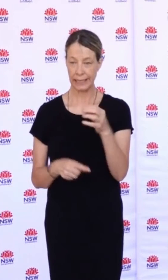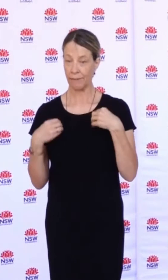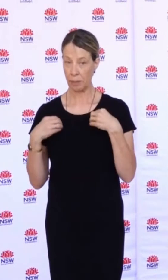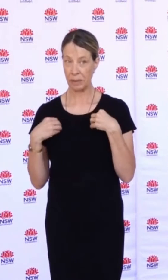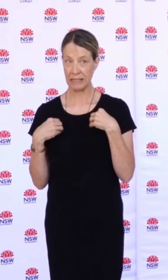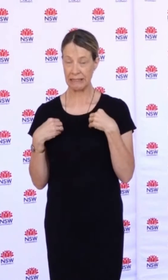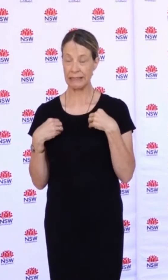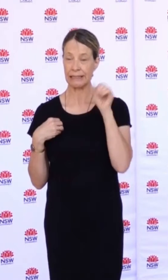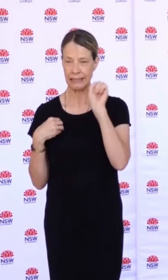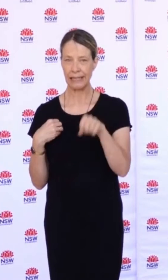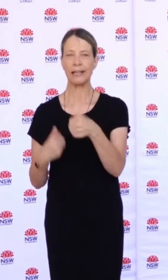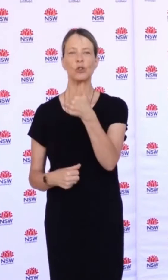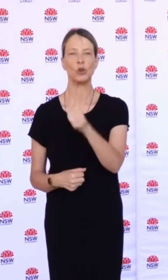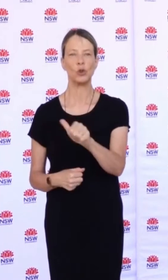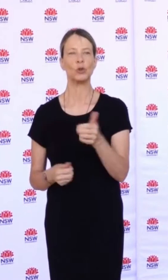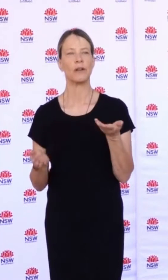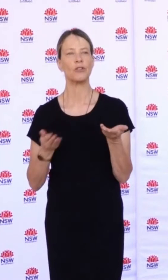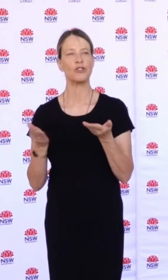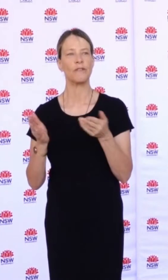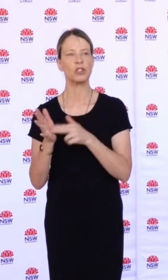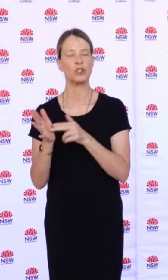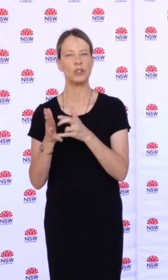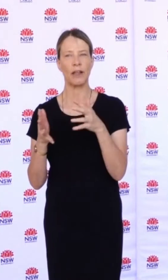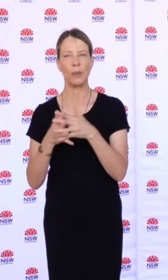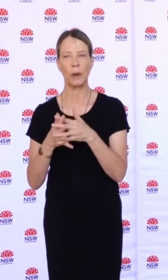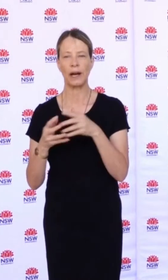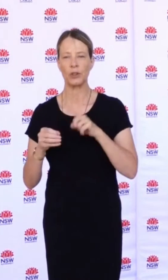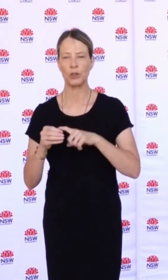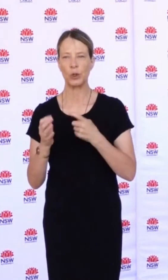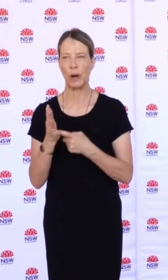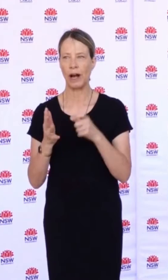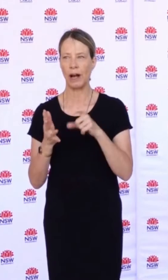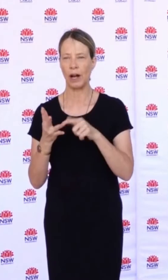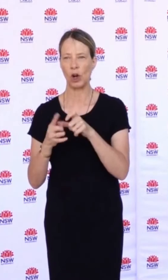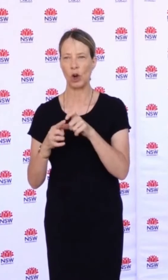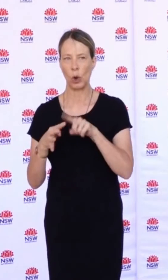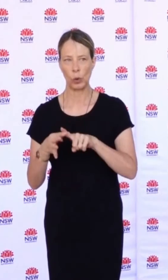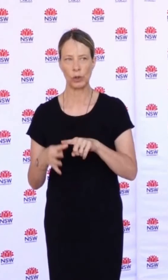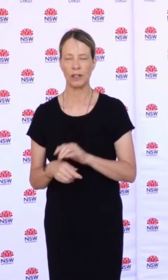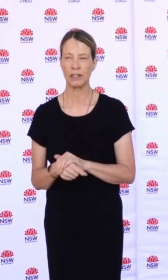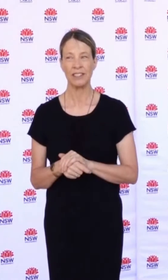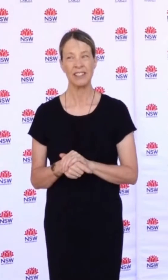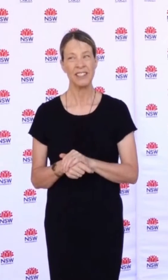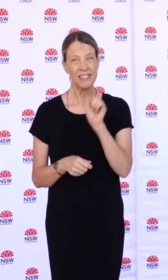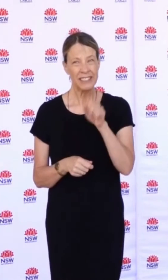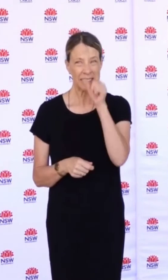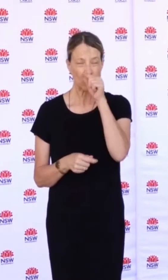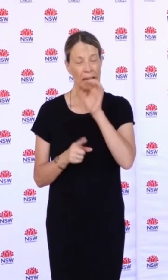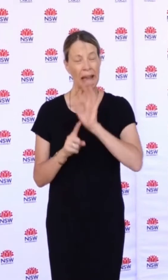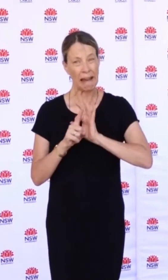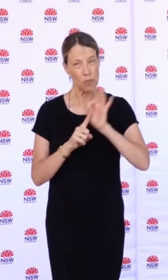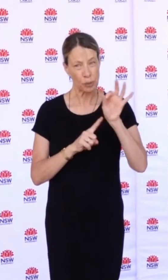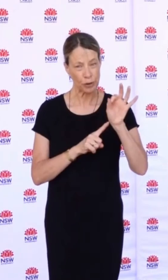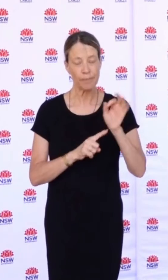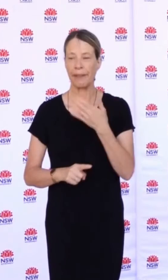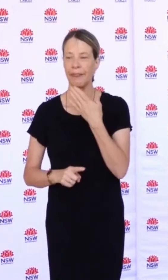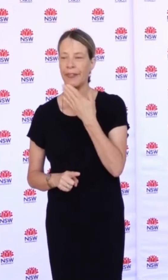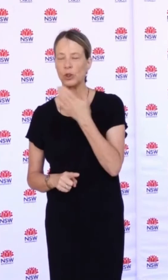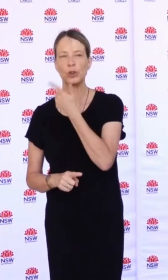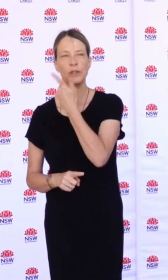using the Service New South Wales QR code system. So obviously there's room for improvement there. I want to thank the